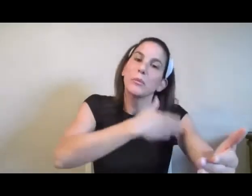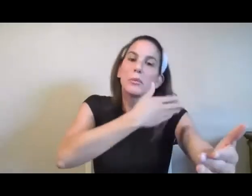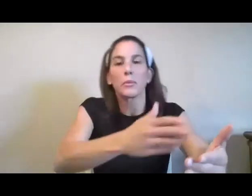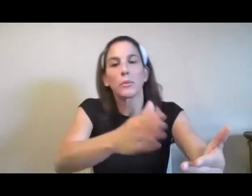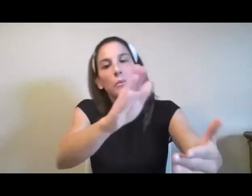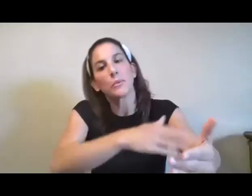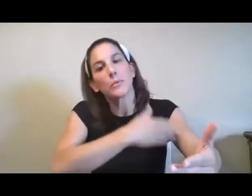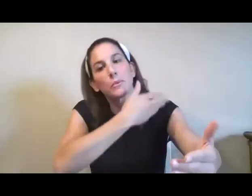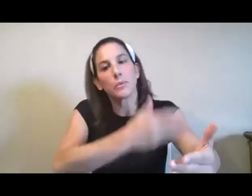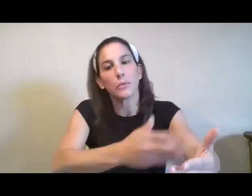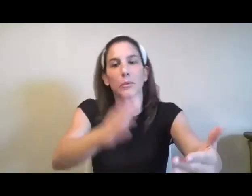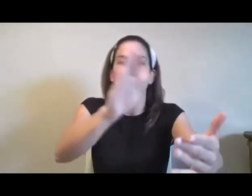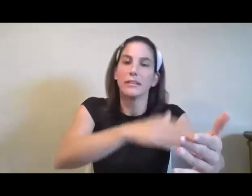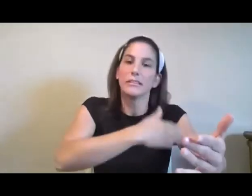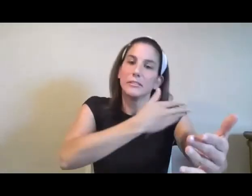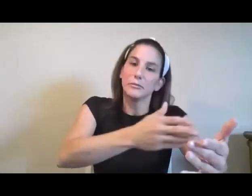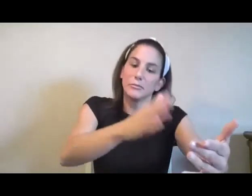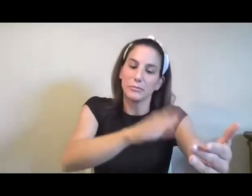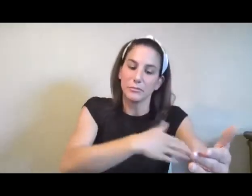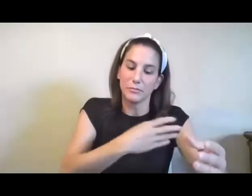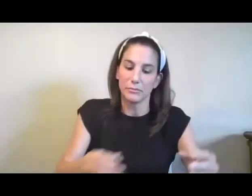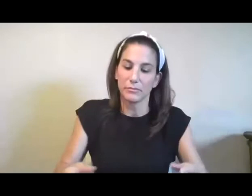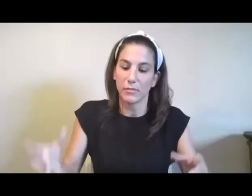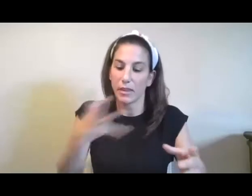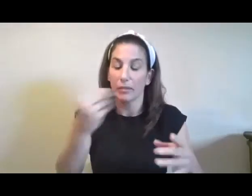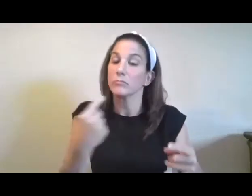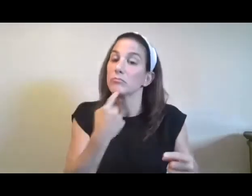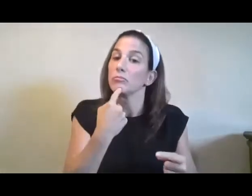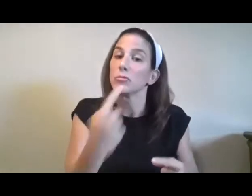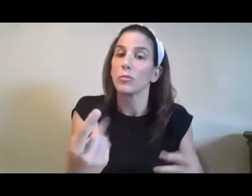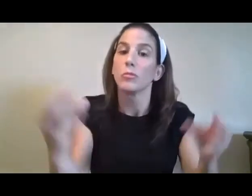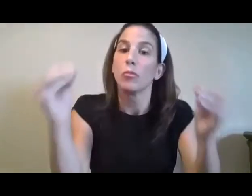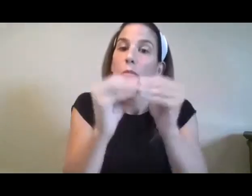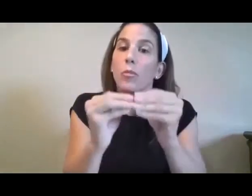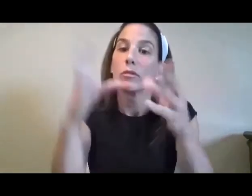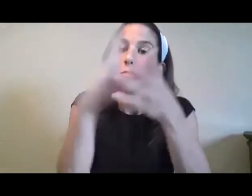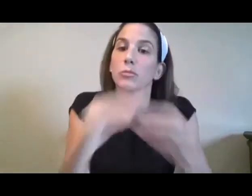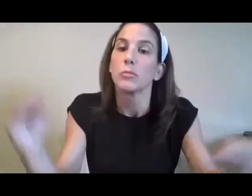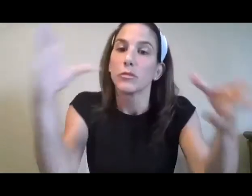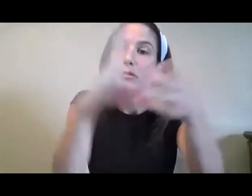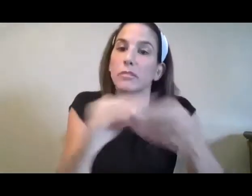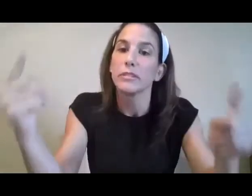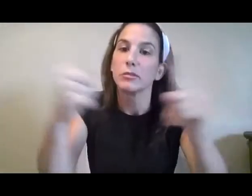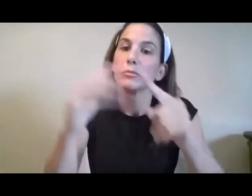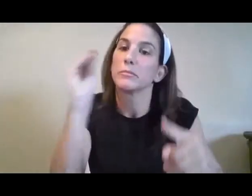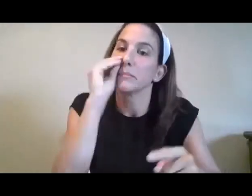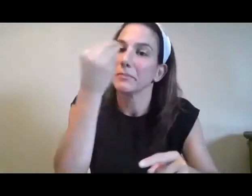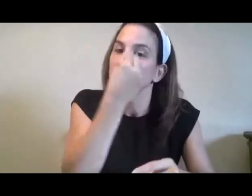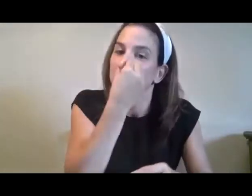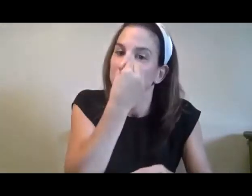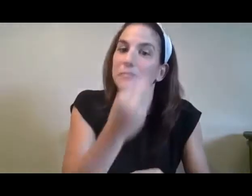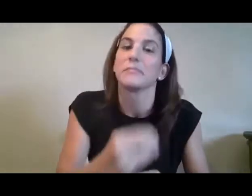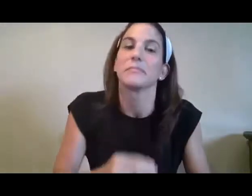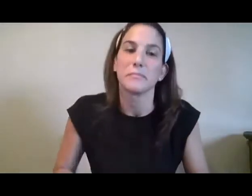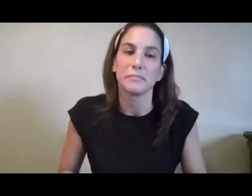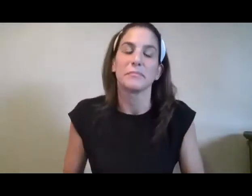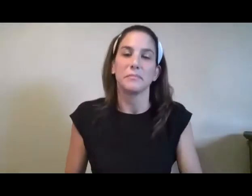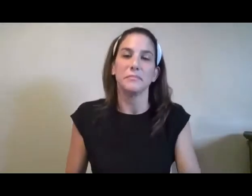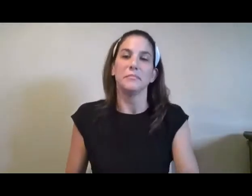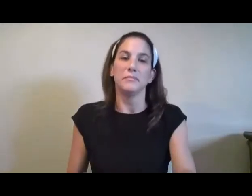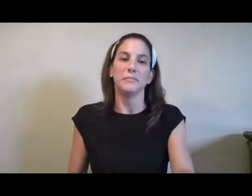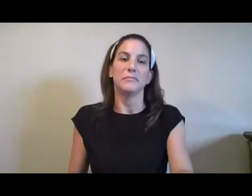"Do, do, do, do, do." And she told more stories to her blooms.